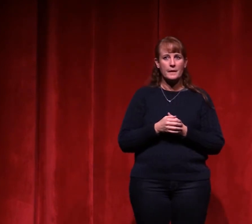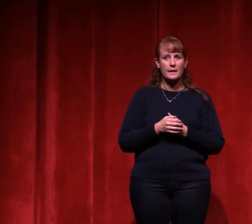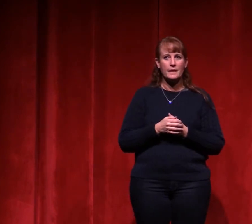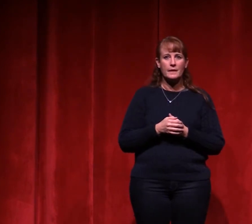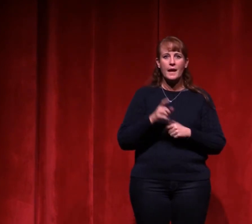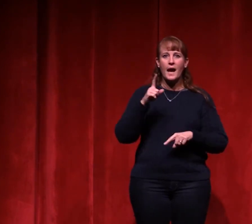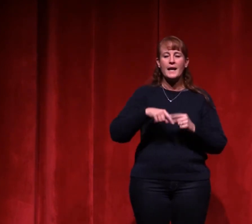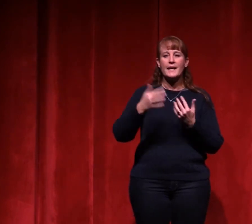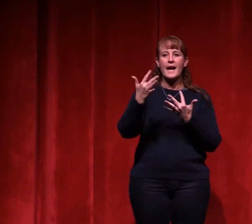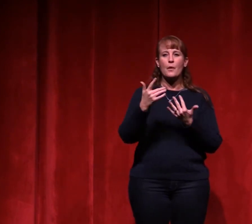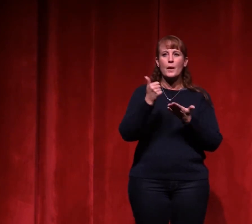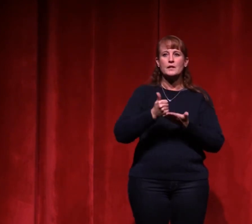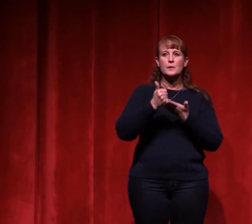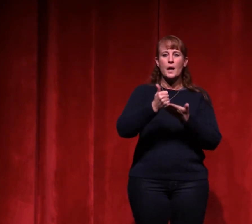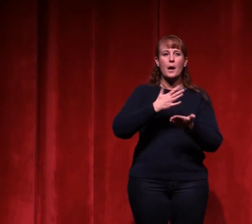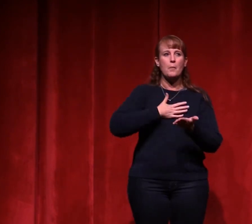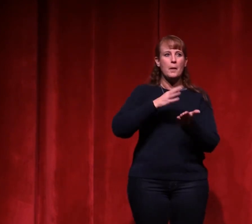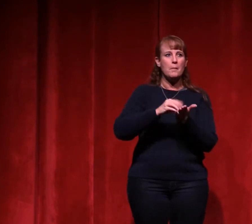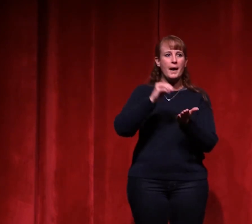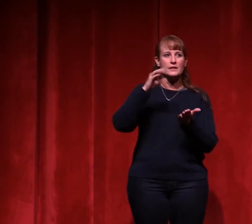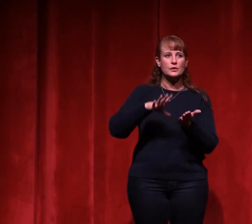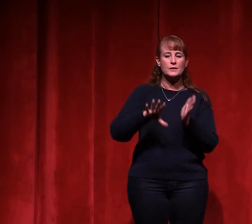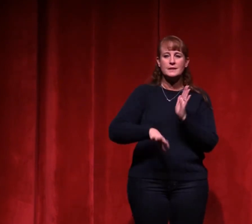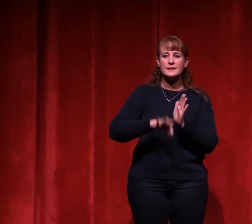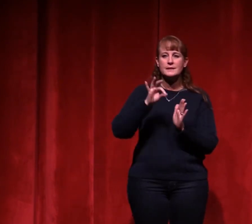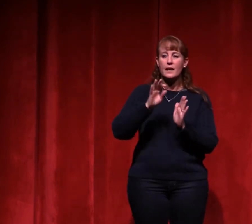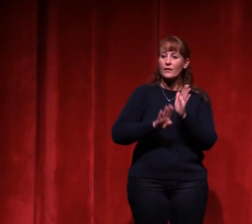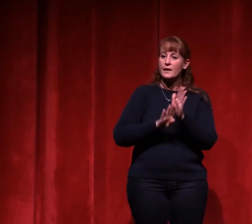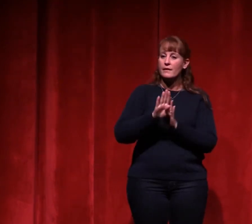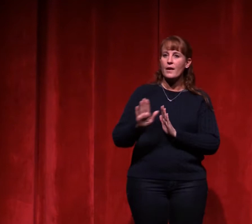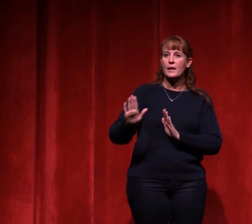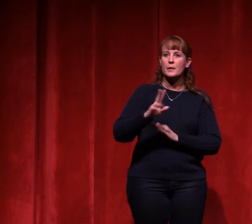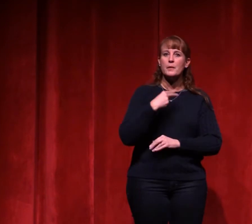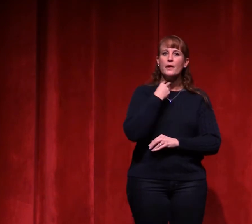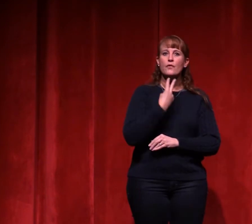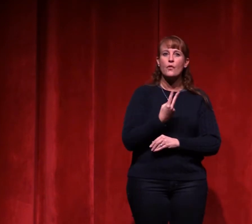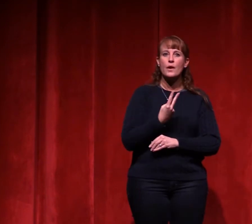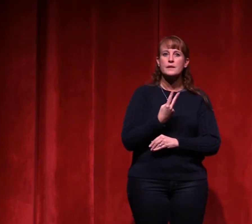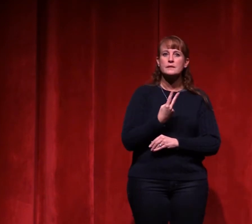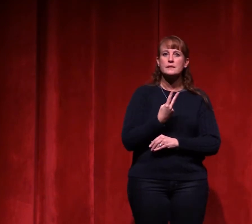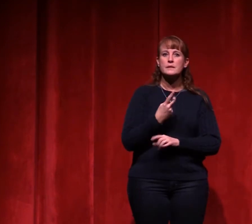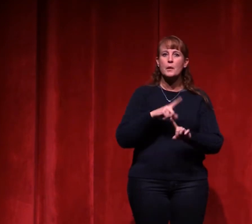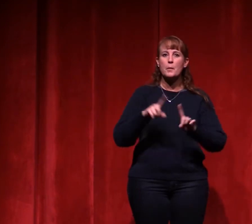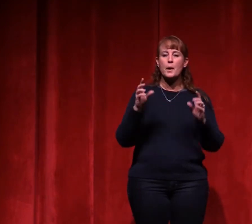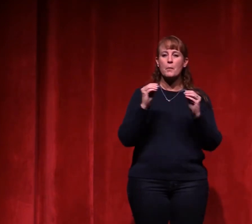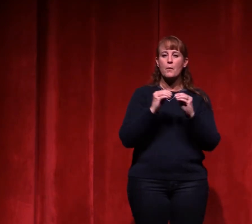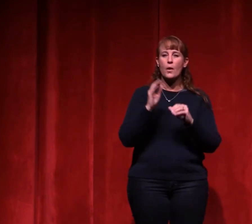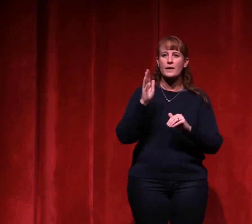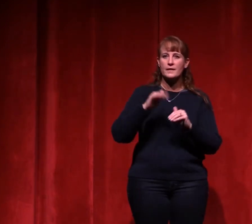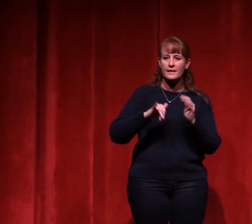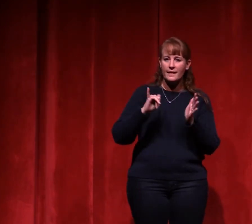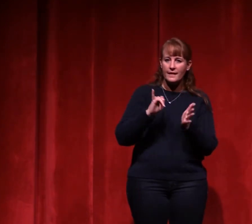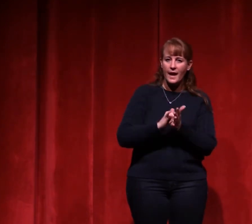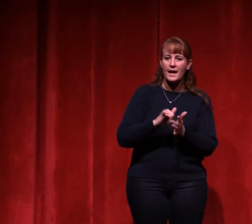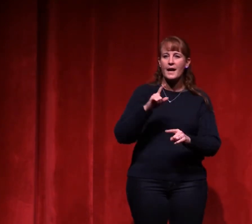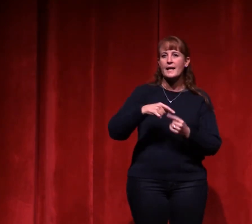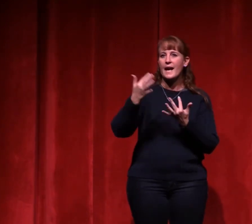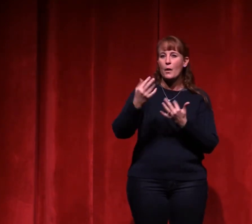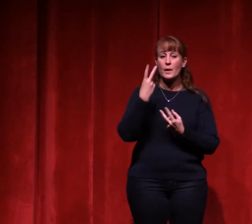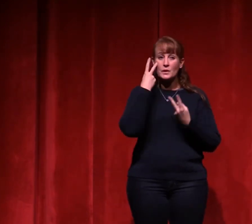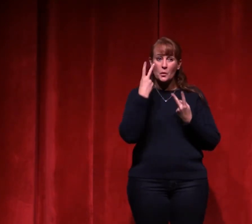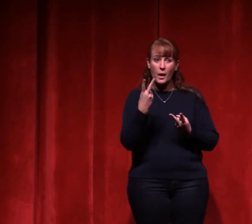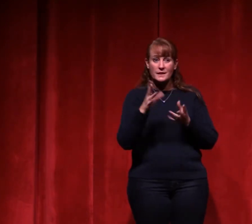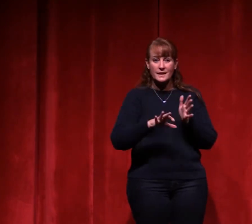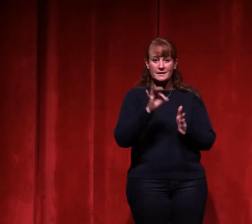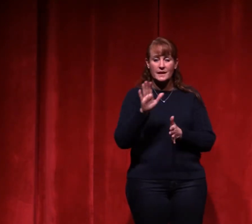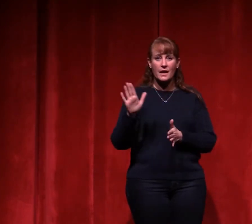I can't wait to help my students discover and develop their voices. But more than that, I can't wait to watch as they